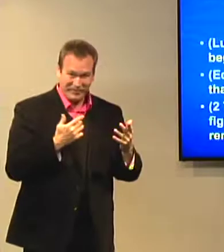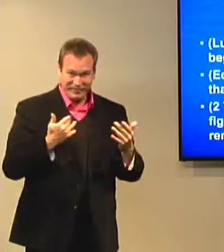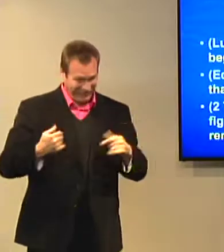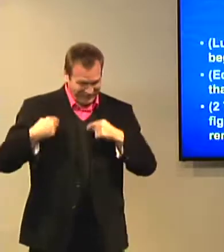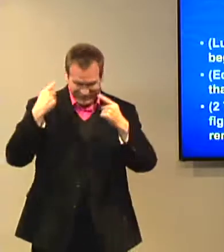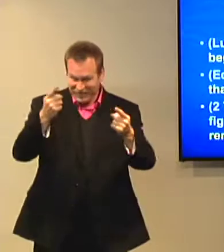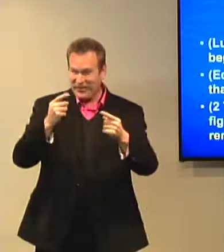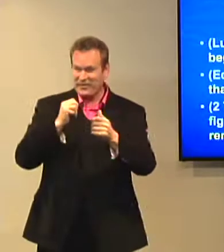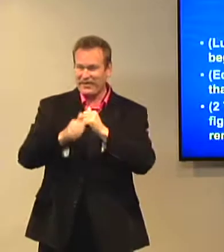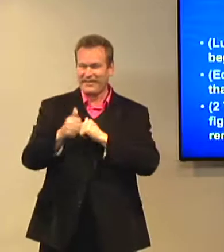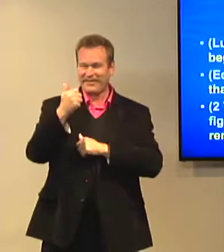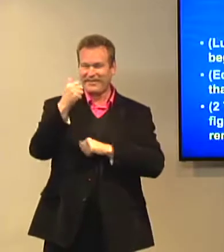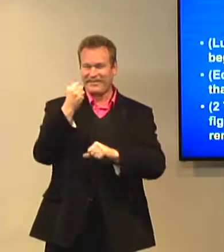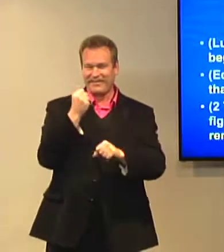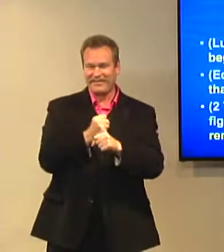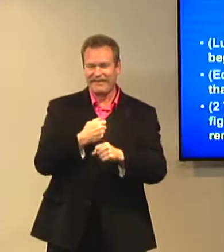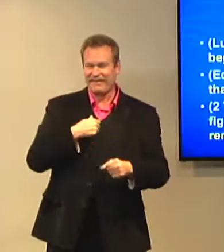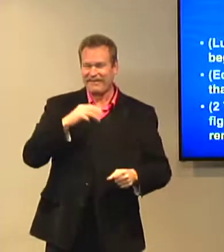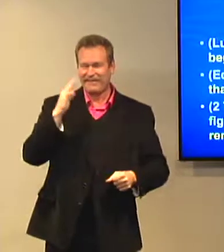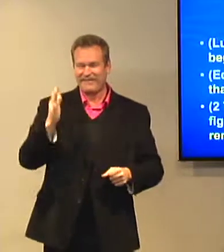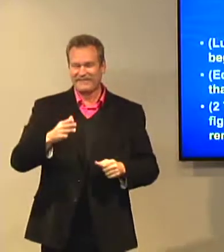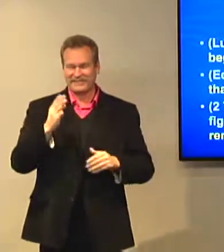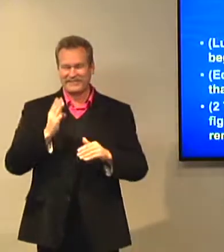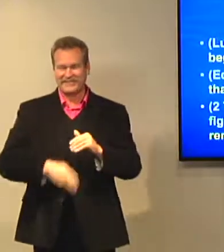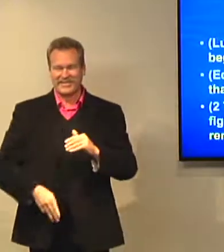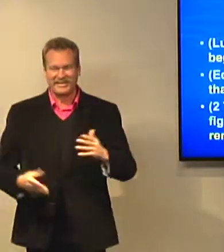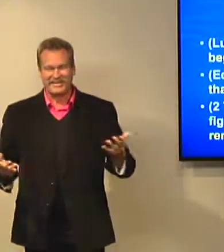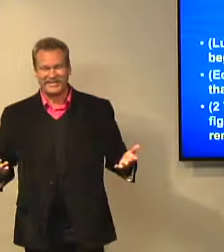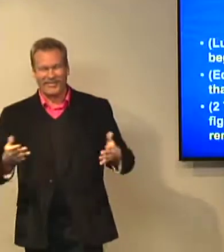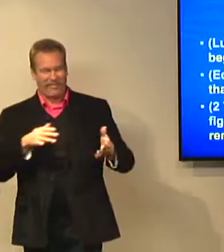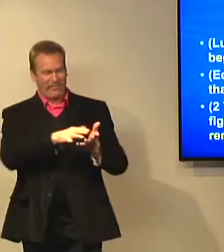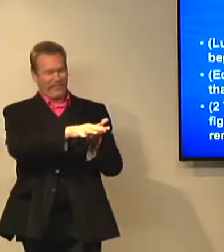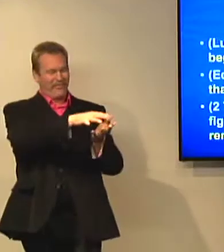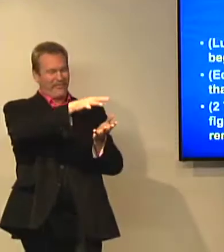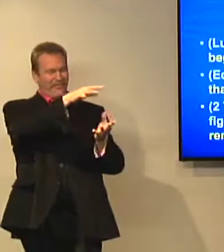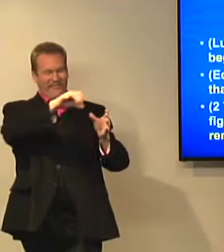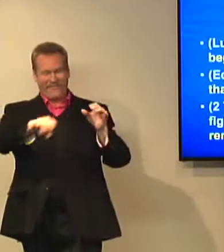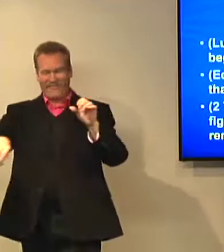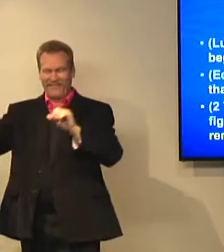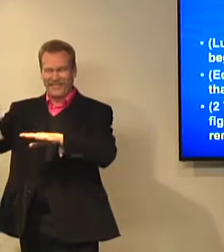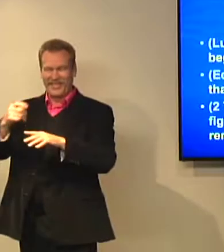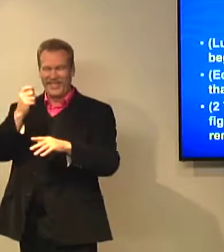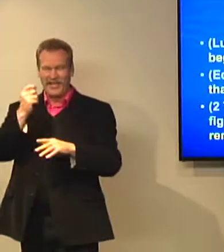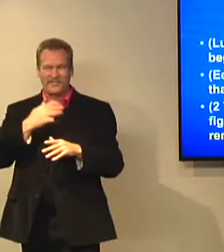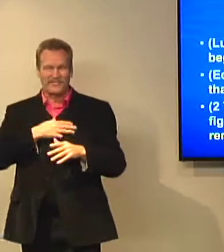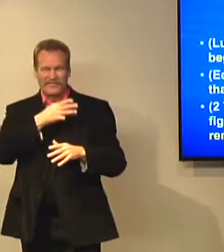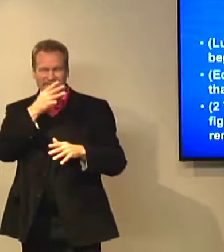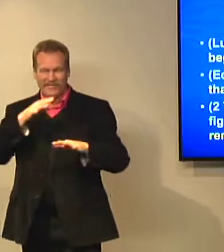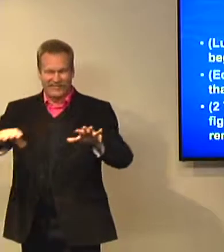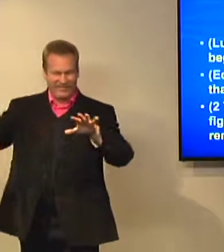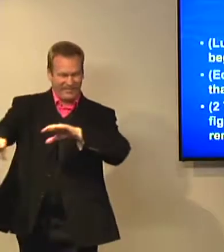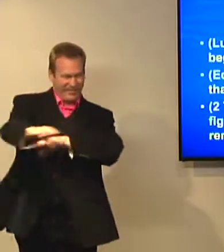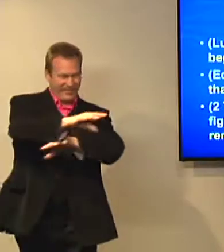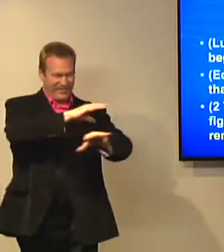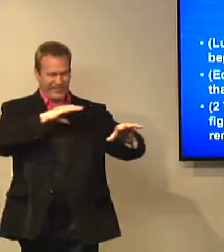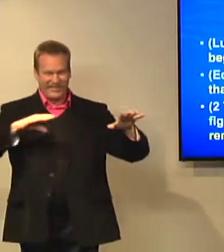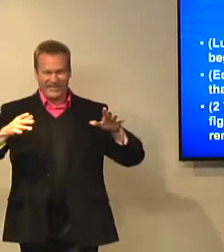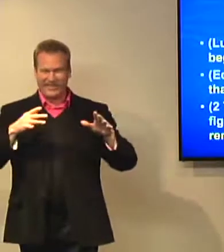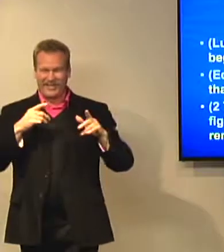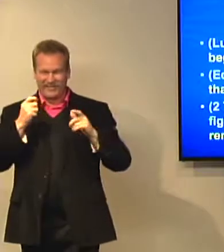about this, I should do this, but I still haven't done it. It's been over 10 years, and I still haven't done it. I have these stacks of papers, and it's a little messy on my